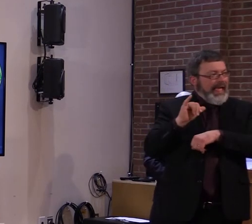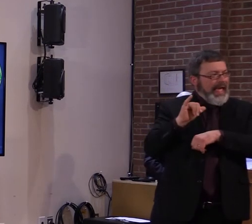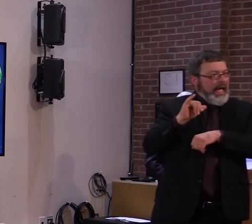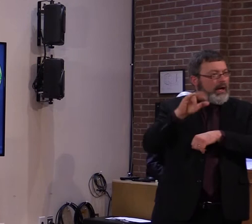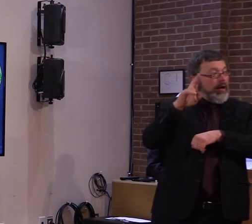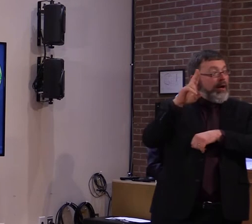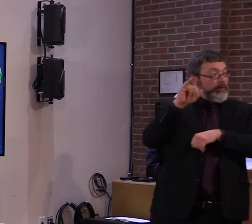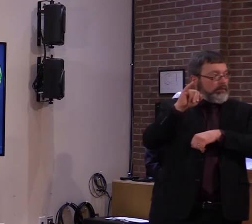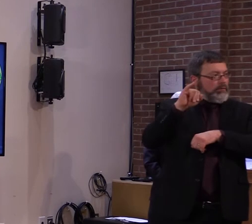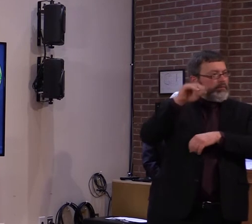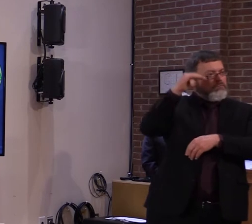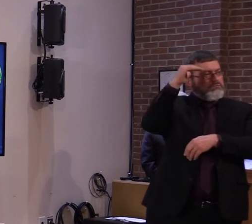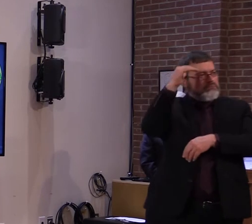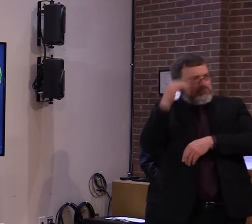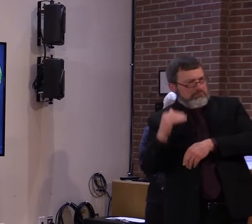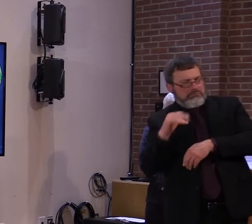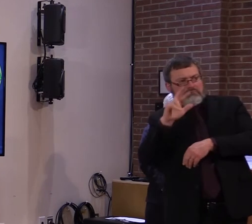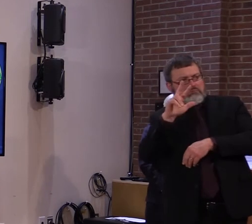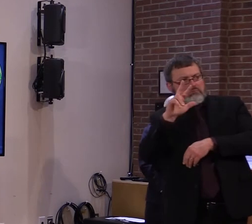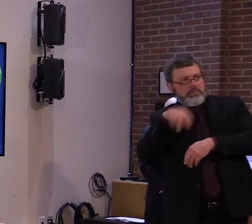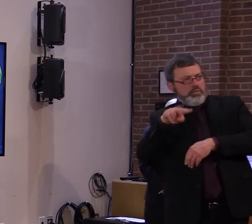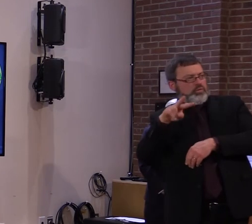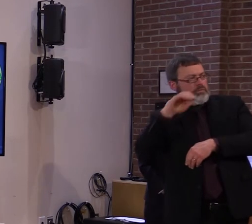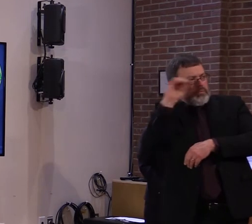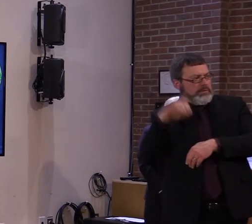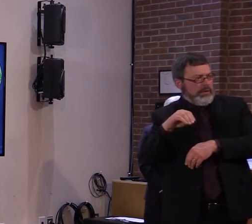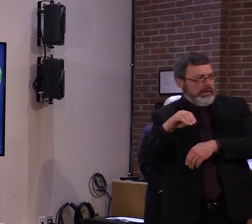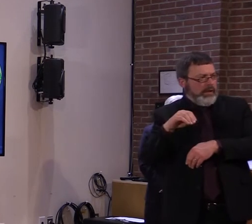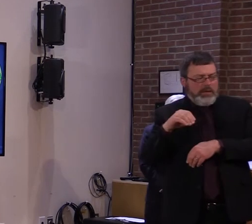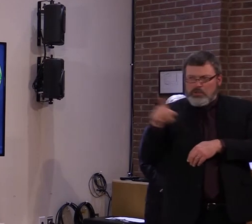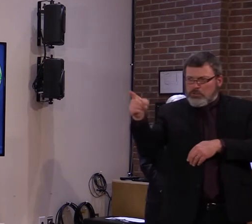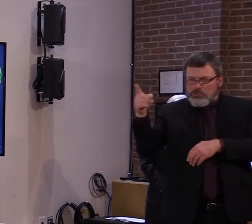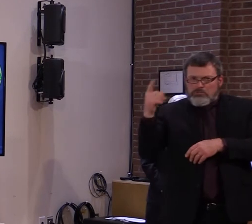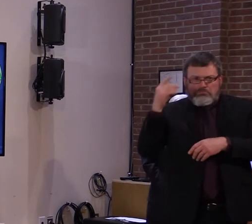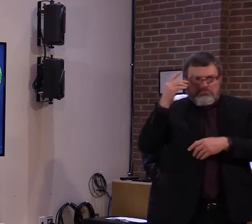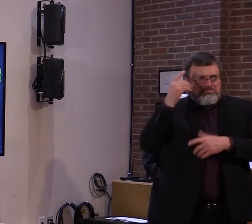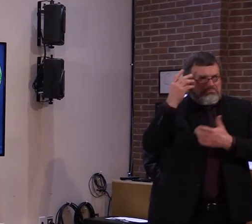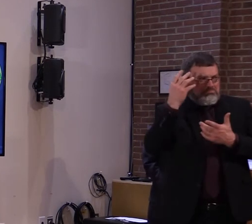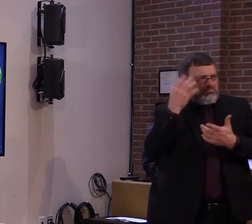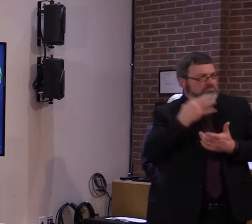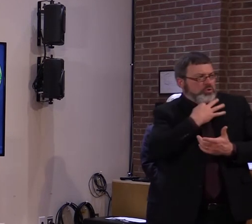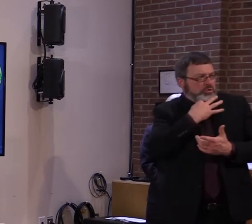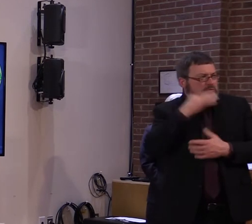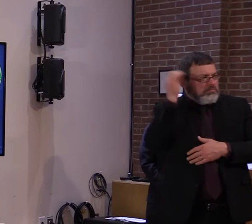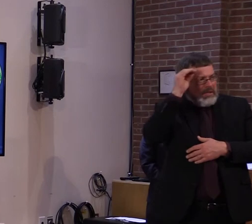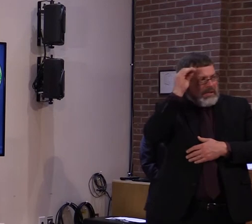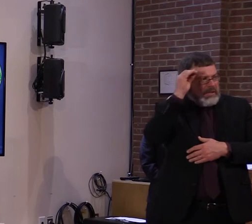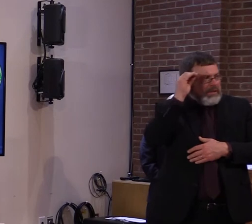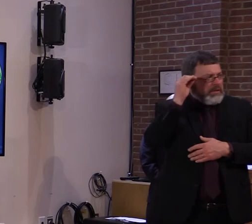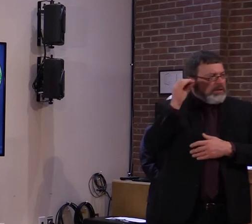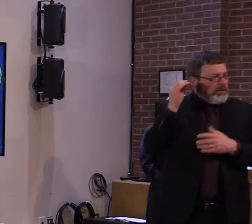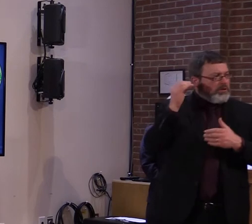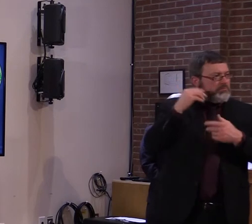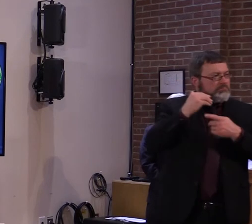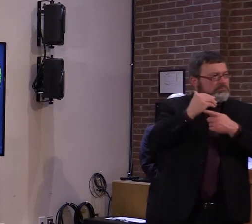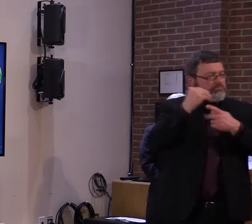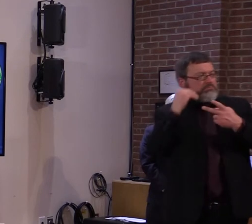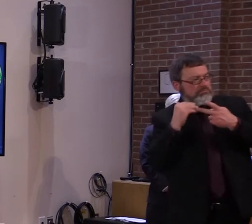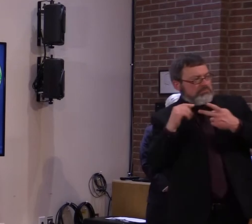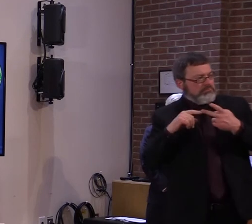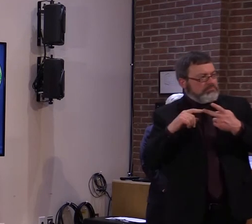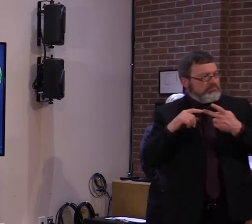overall thoughts on it? And a second point as well, it appears that PUA, without